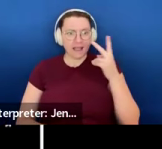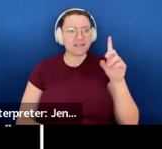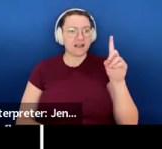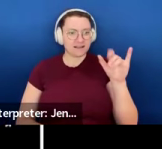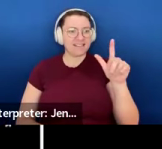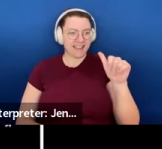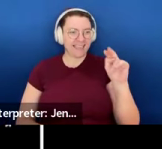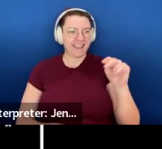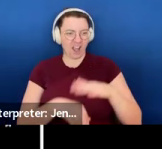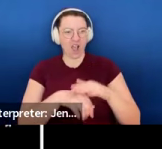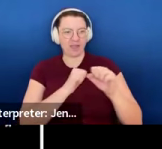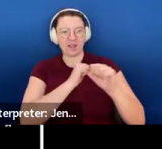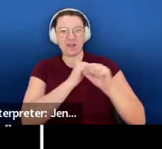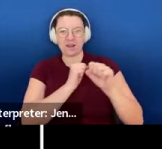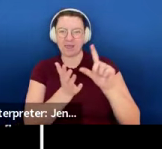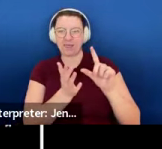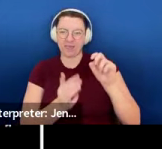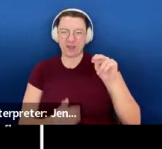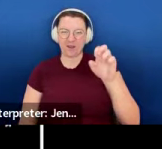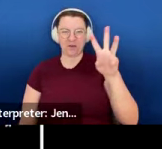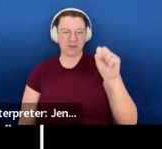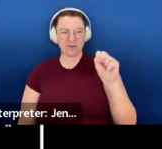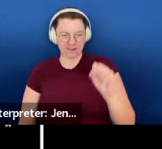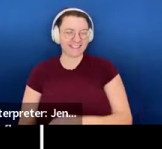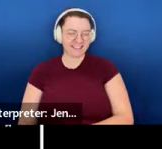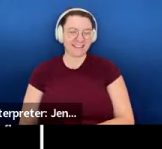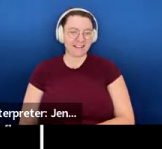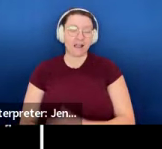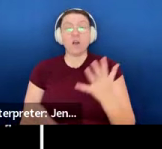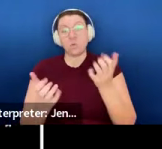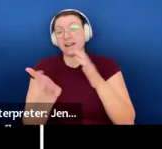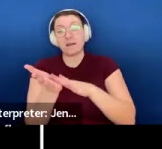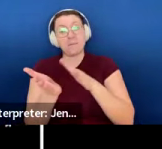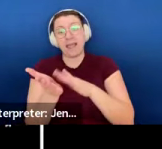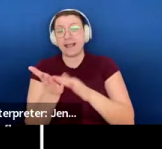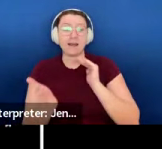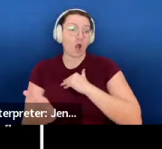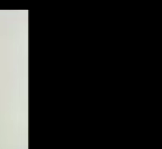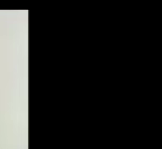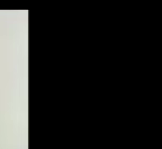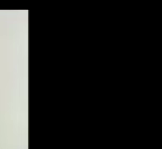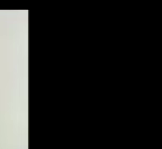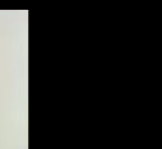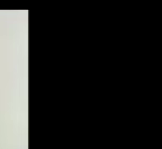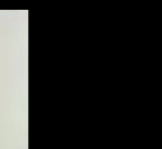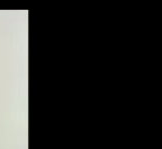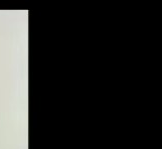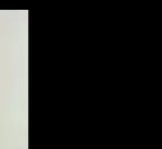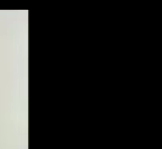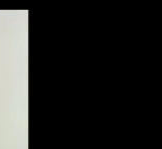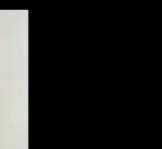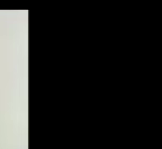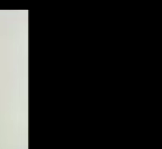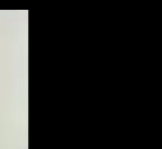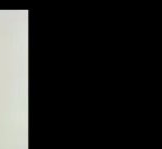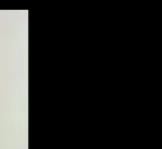news promoting it beforehand. So again, I just want to commend our partners at Pride Industries, and some of